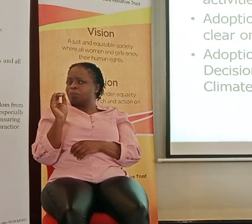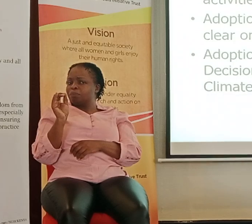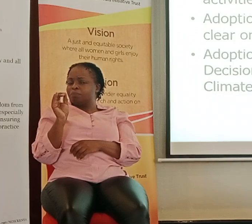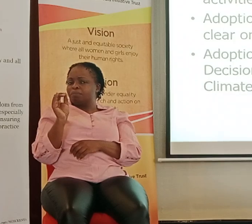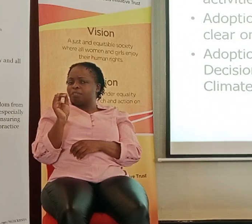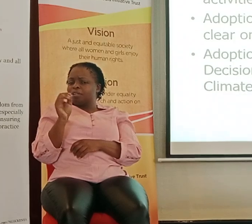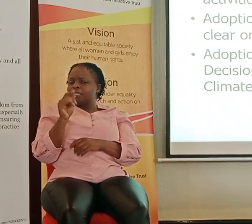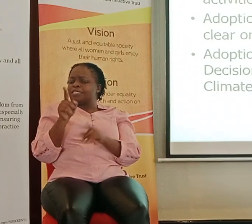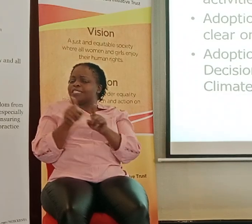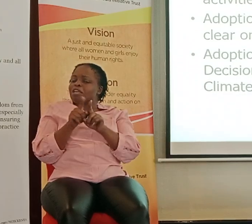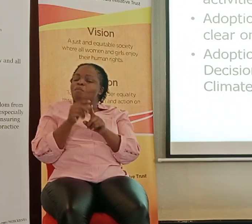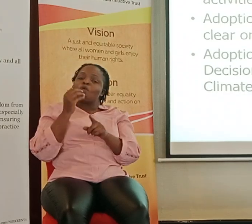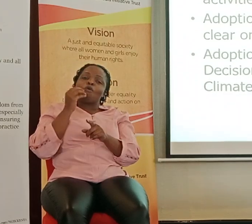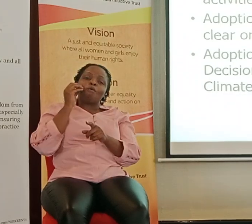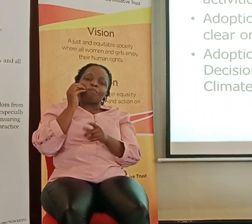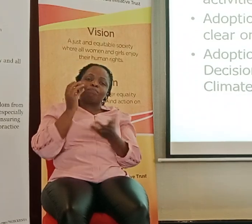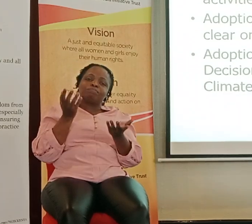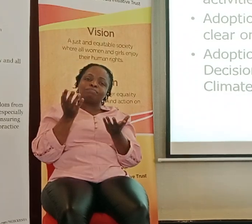Hata nyumbani.